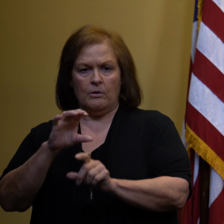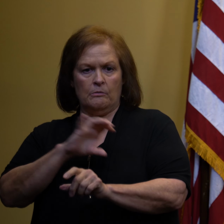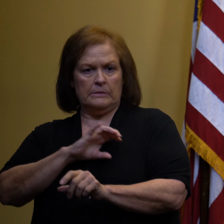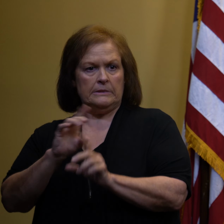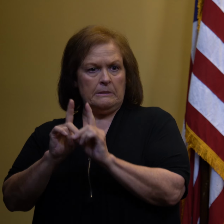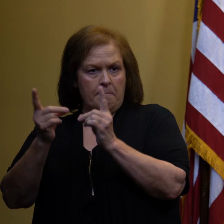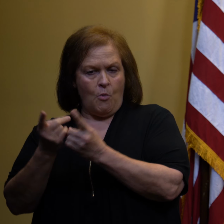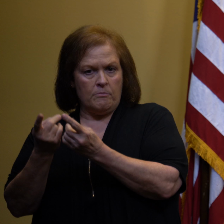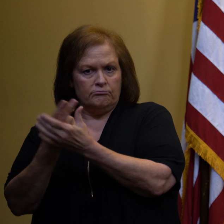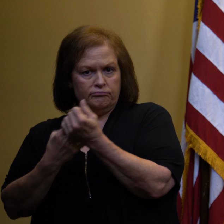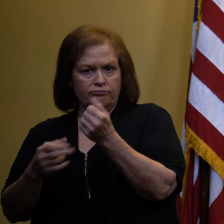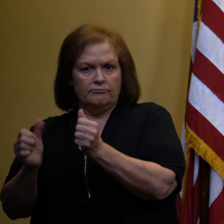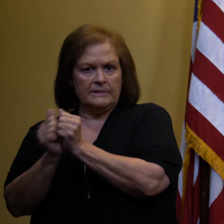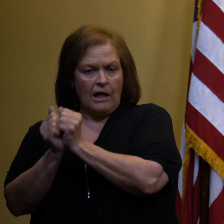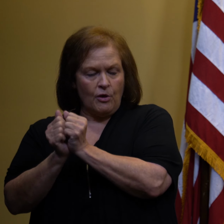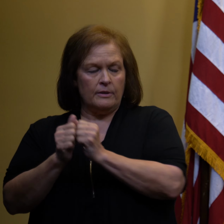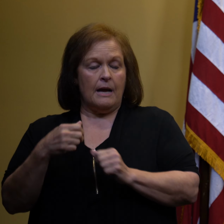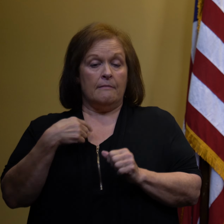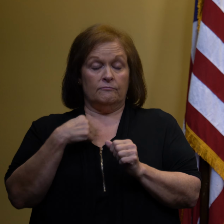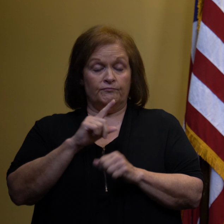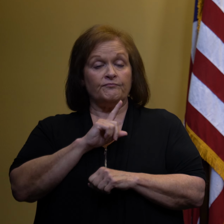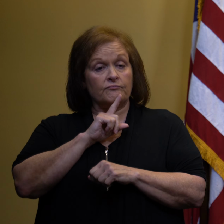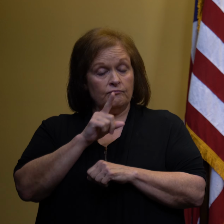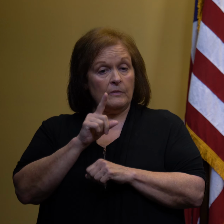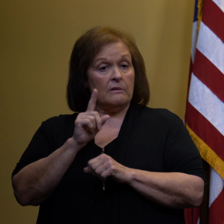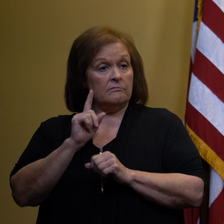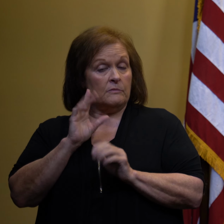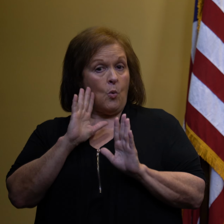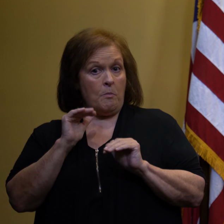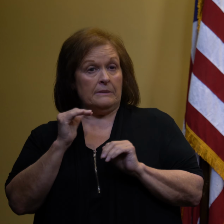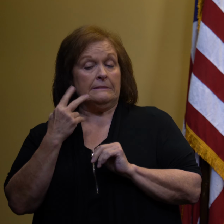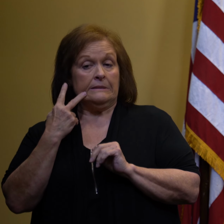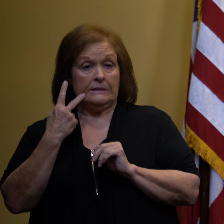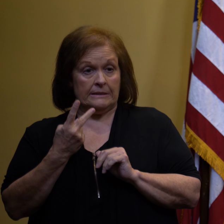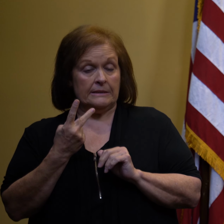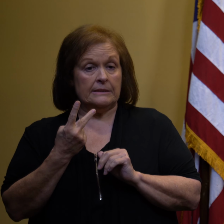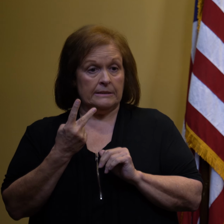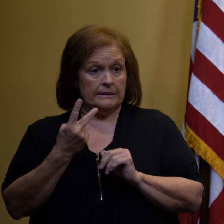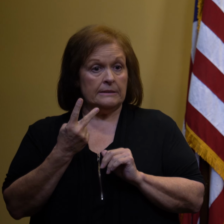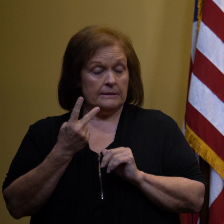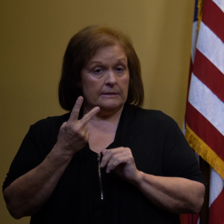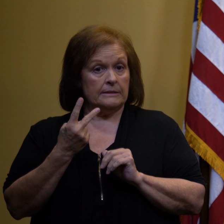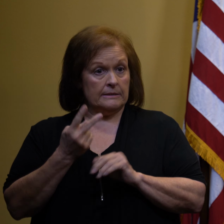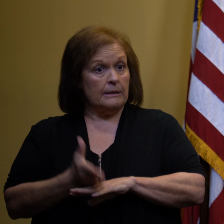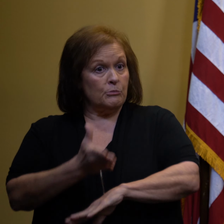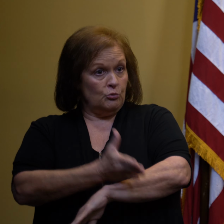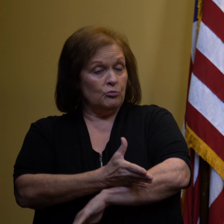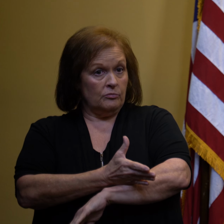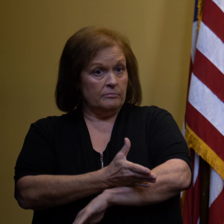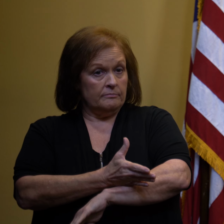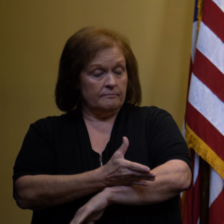Police Department. And so I'm hopeful there to see, again, fruits of that